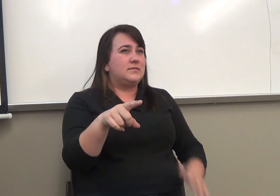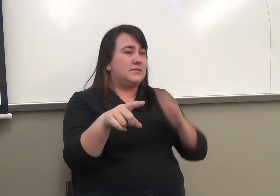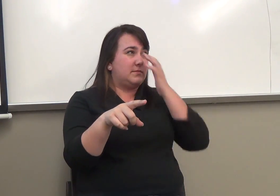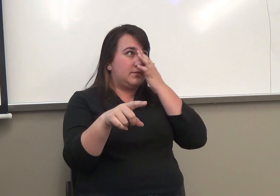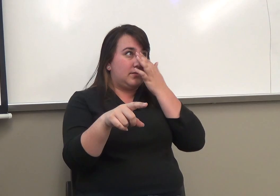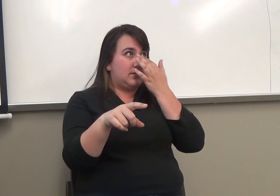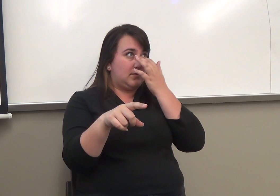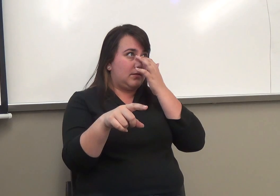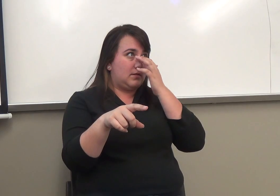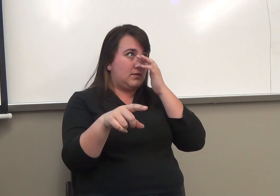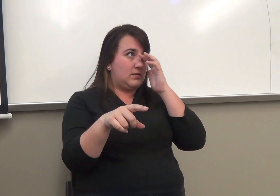Have you ever heard this?